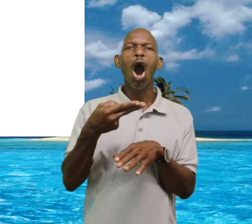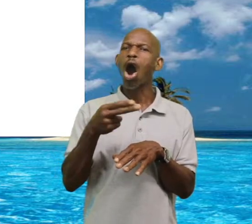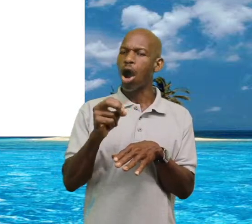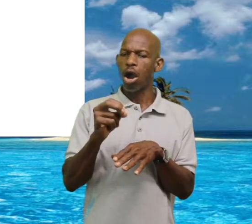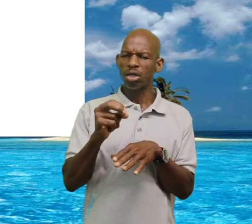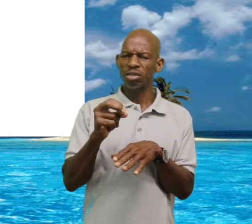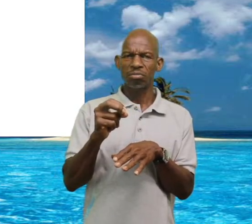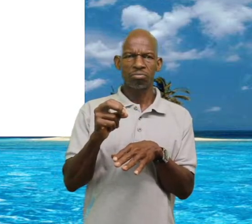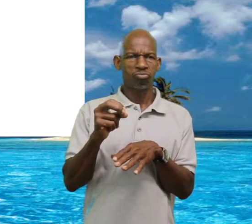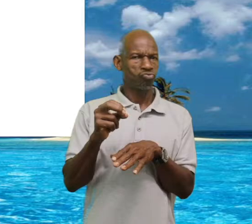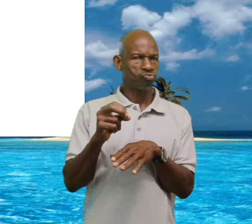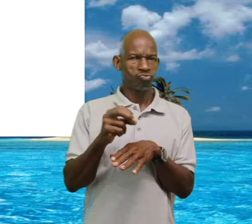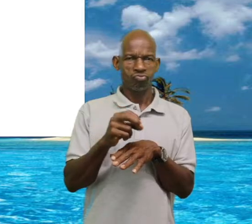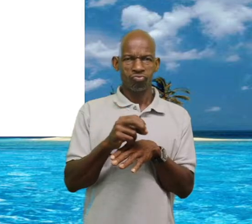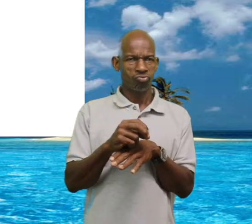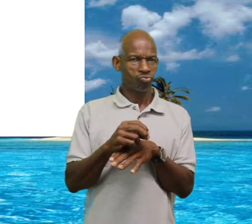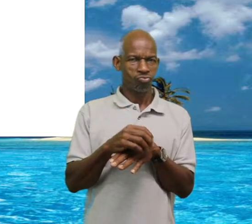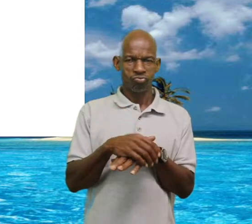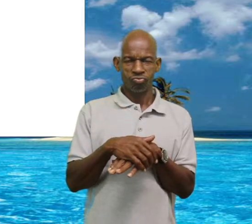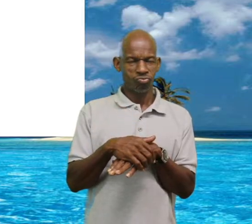So this H is silent.